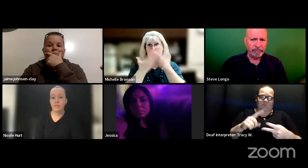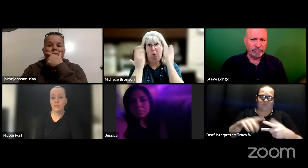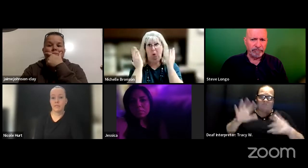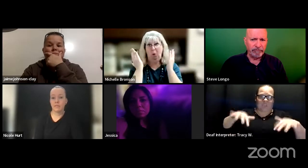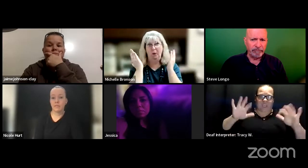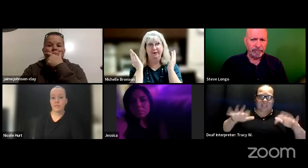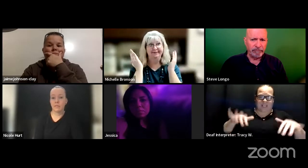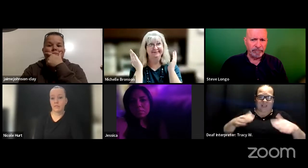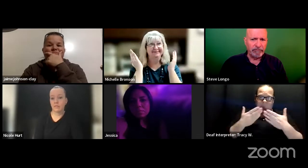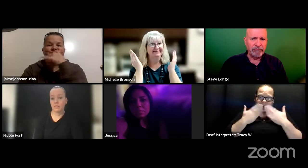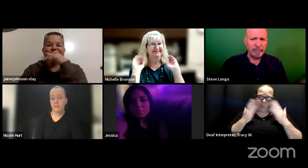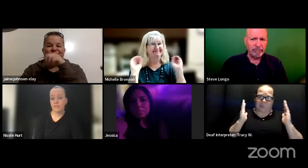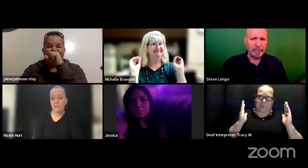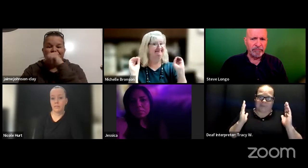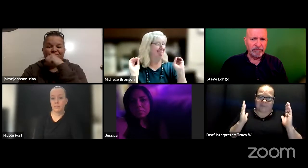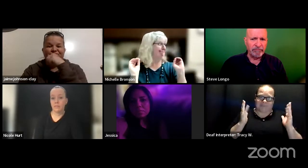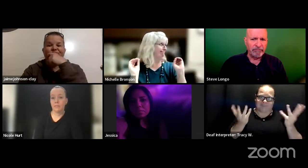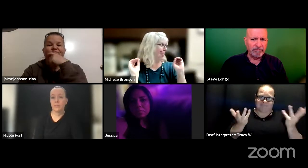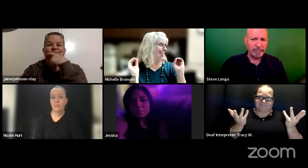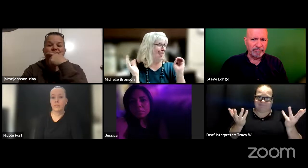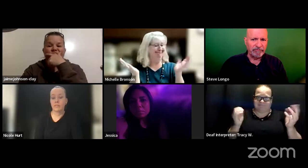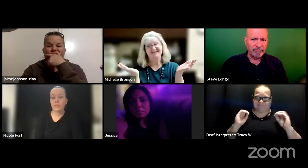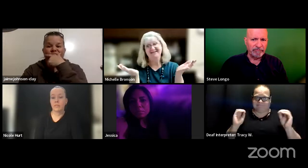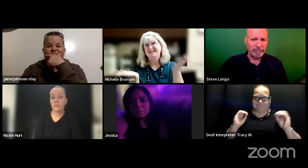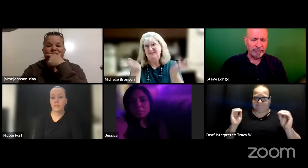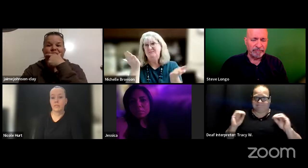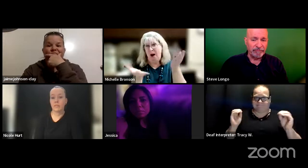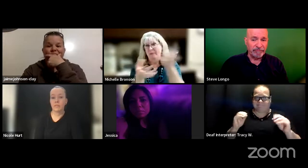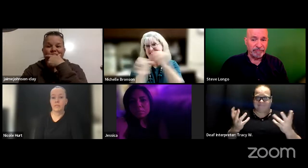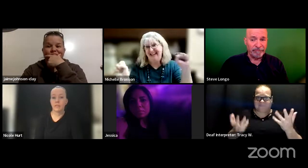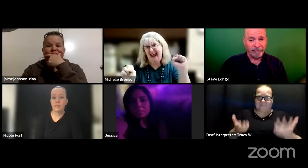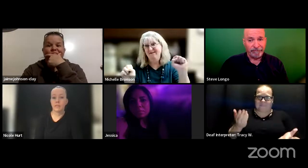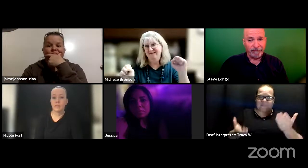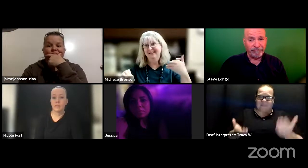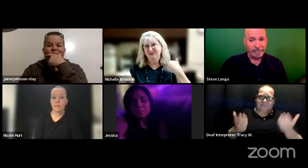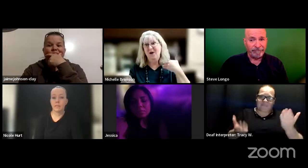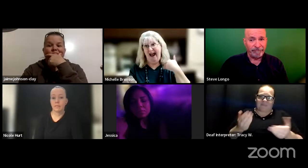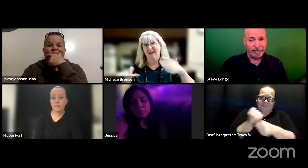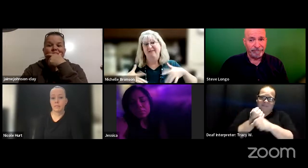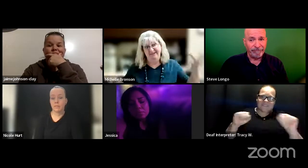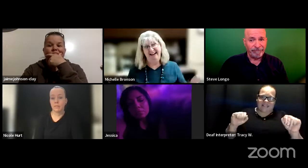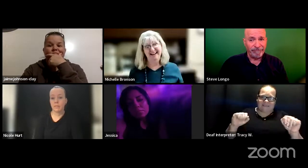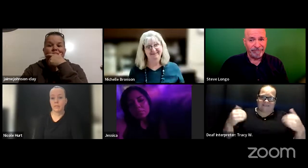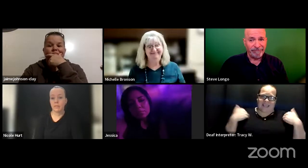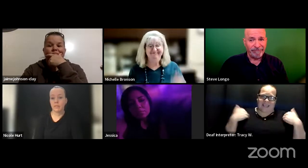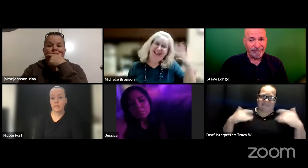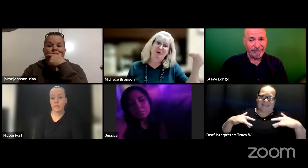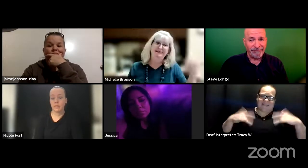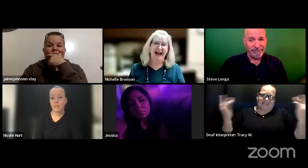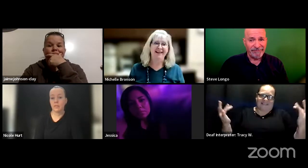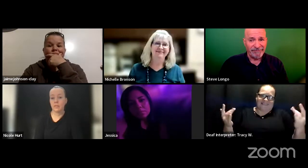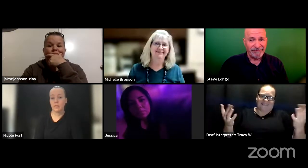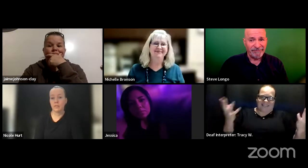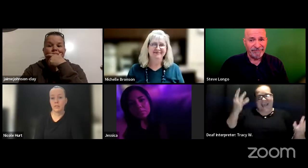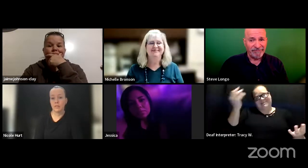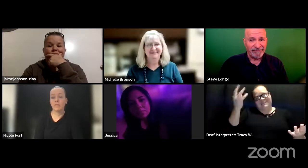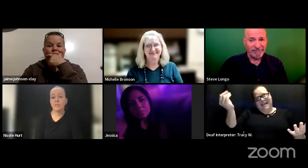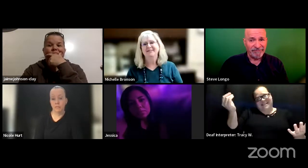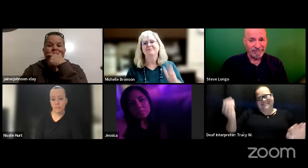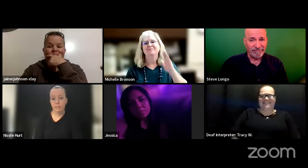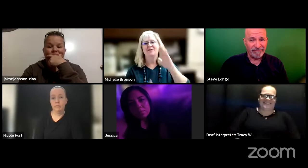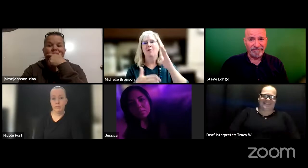is absolutely beautiful. We haven't had much rain. So it's probably safe to have